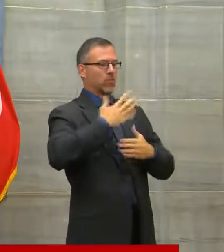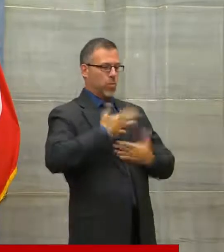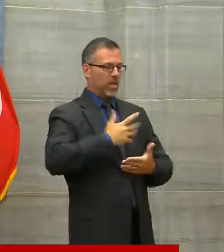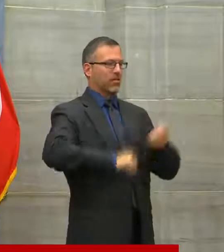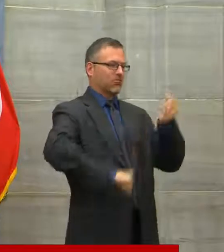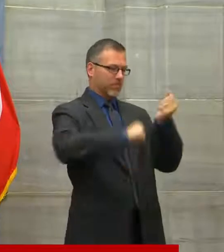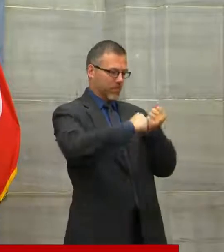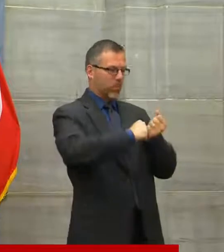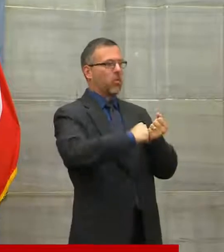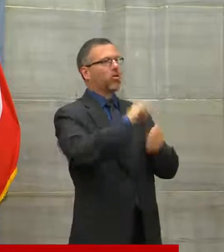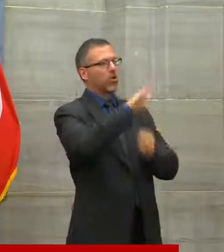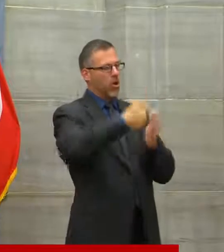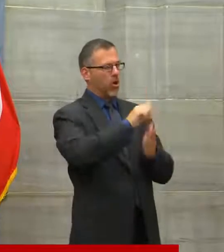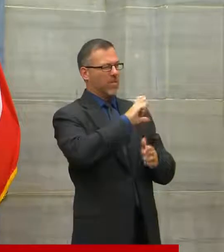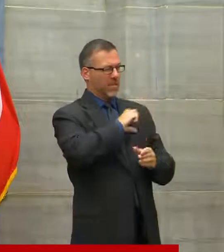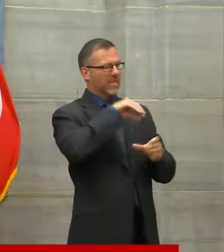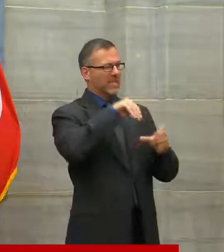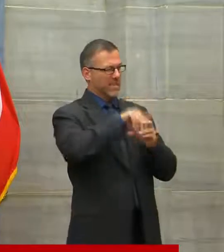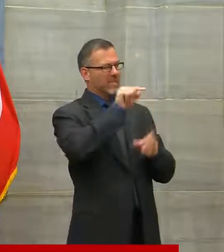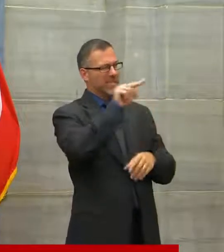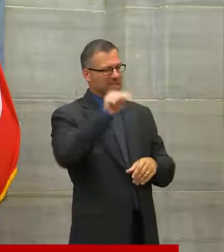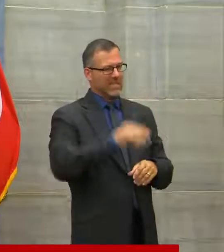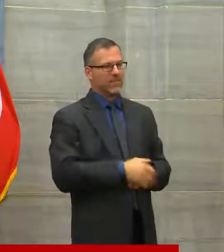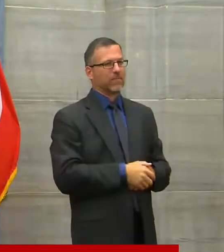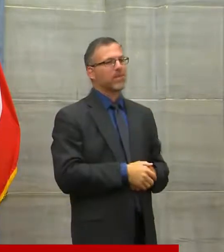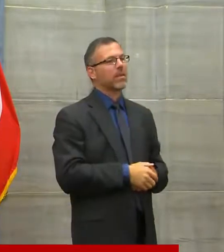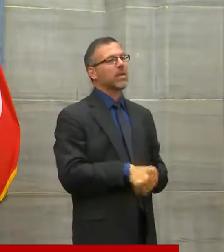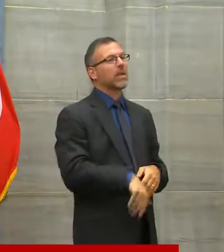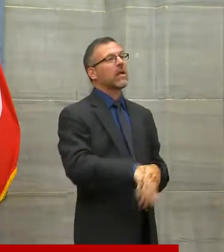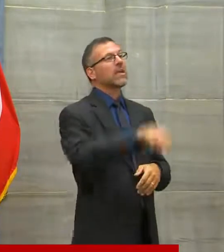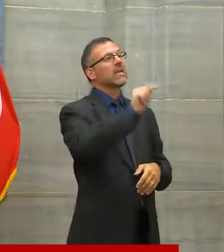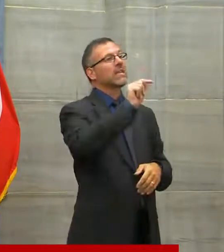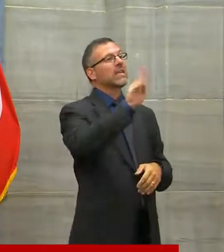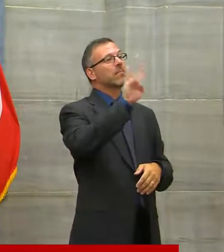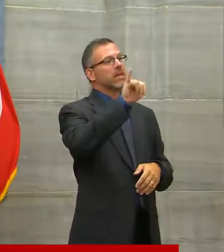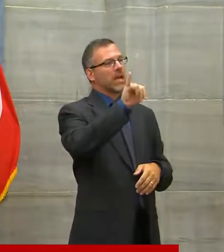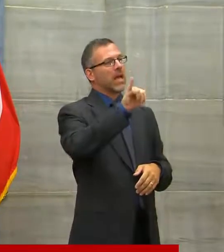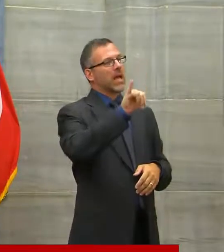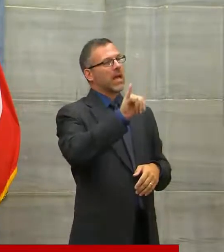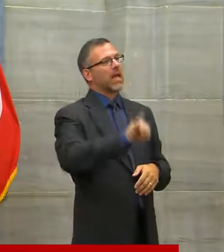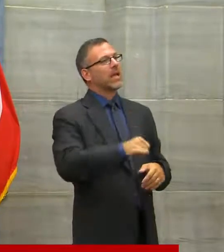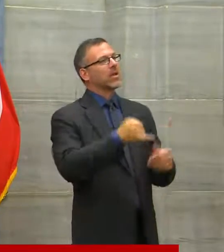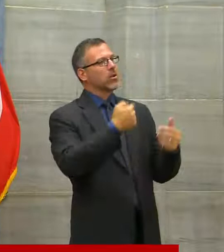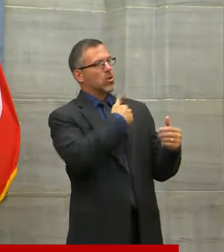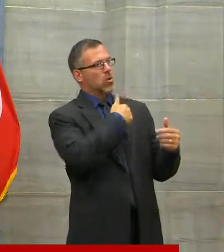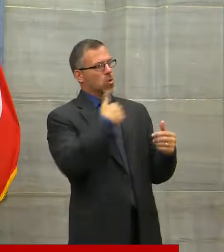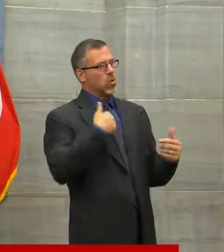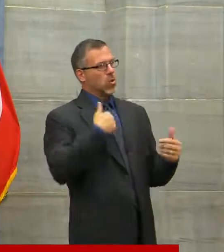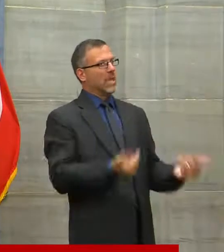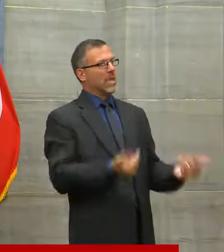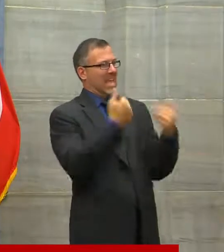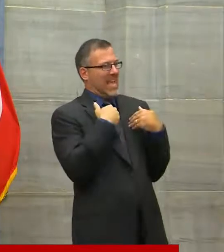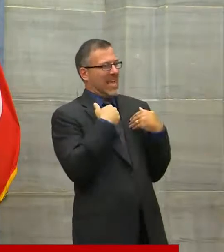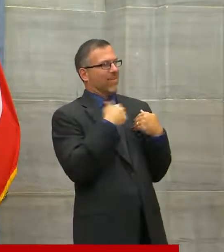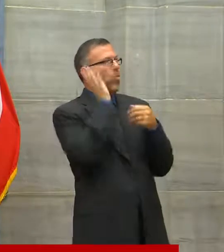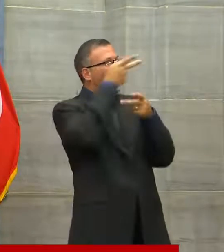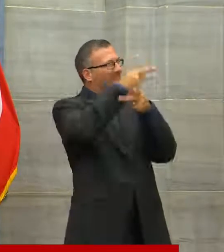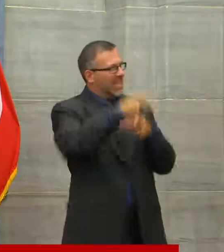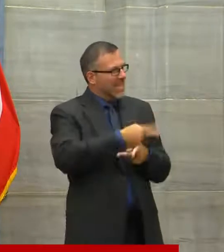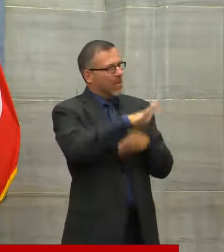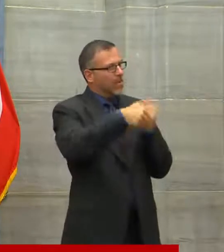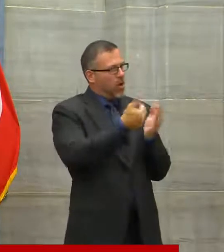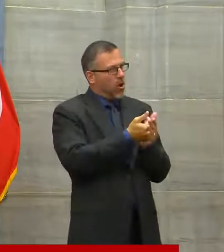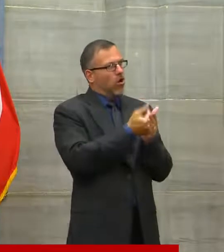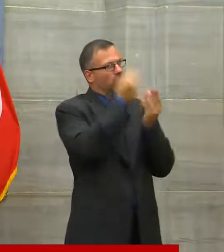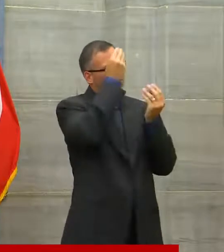state with this effort. Additionally, the Bureau has the responsibility as the repository of law enforcement data for the state.